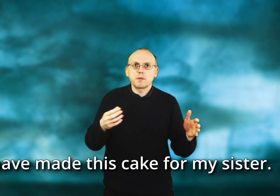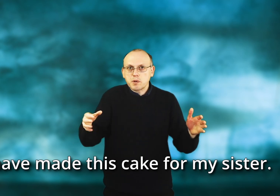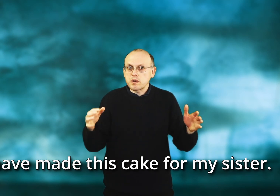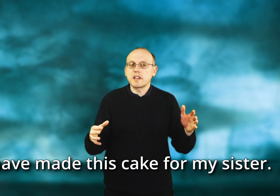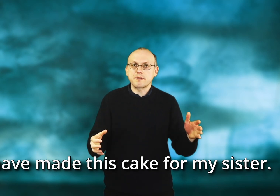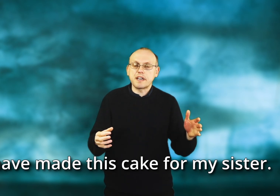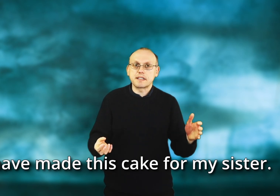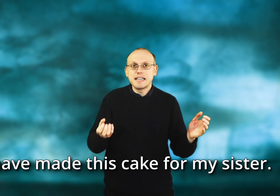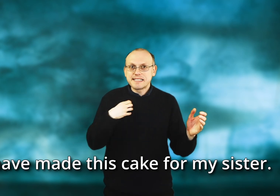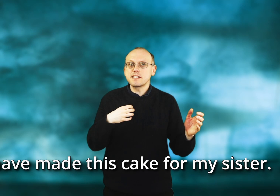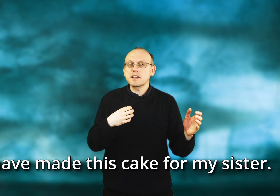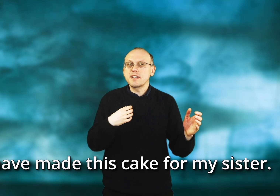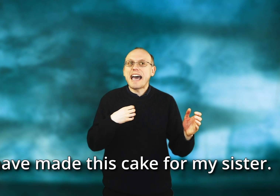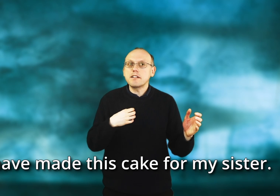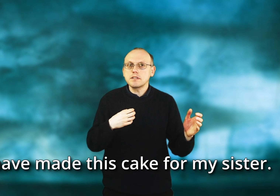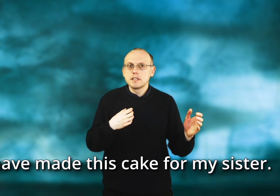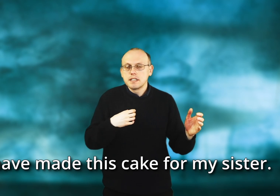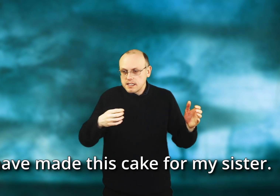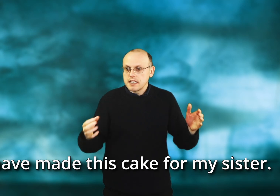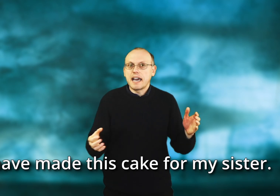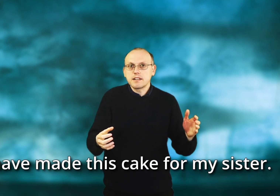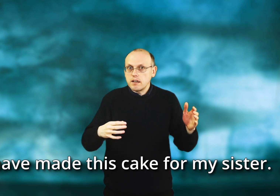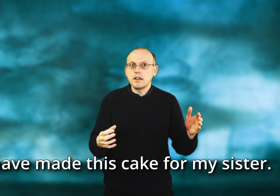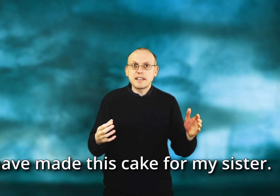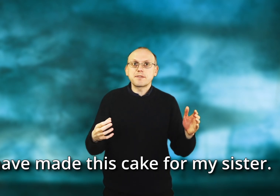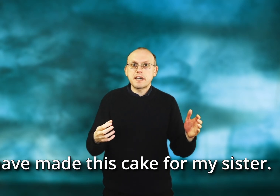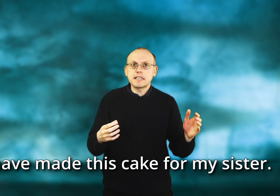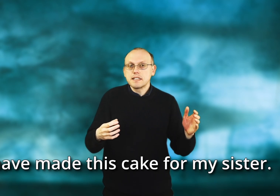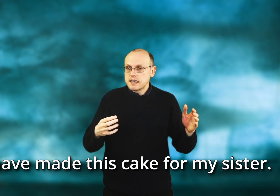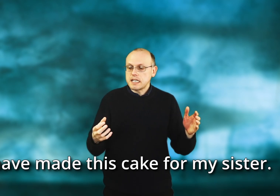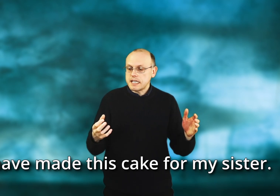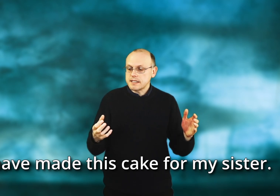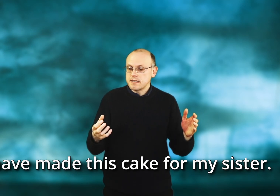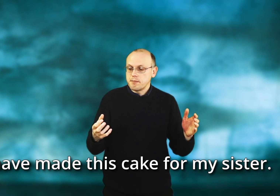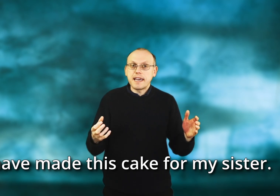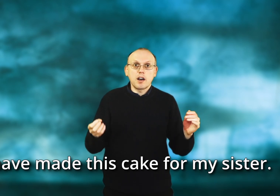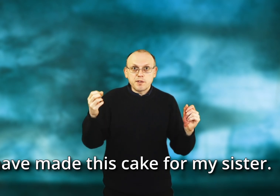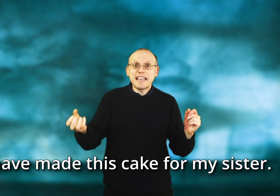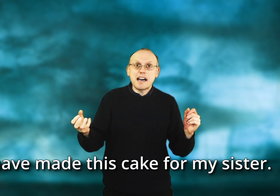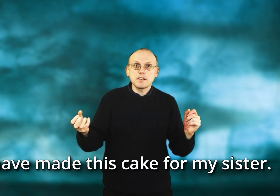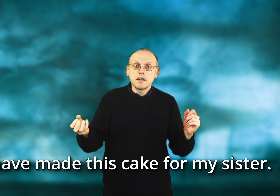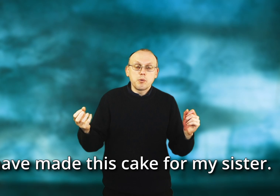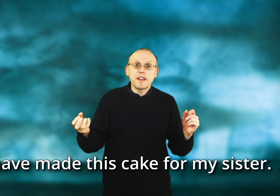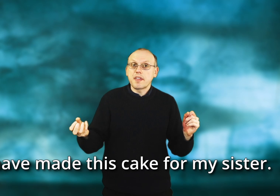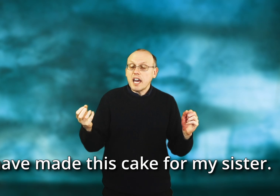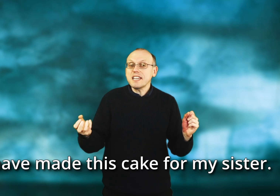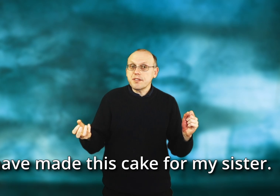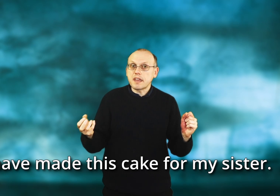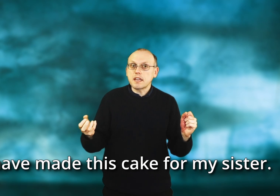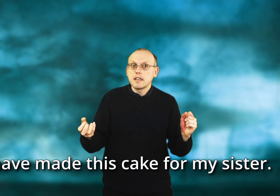call a noun phrase. Sister is a noun, and a noun phrase is made of a noun with anything